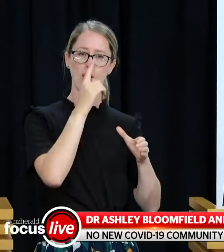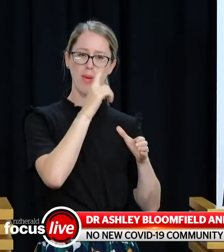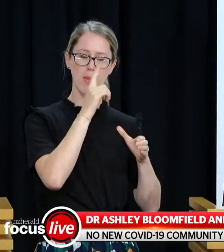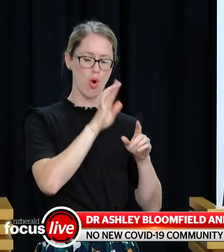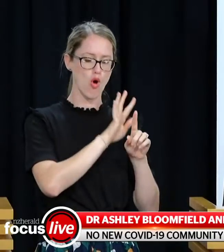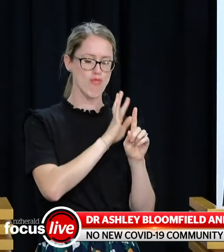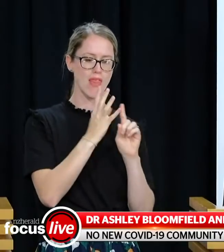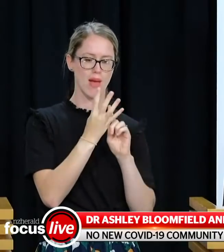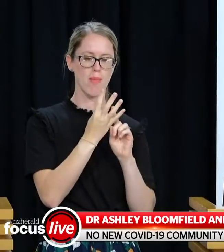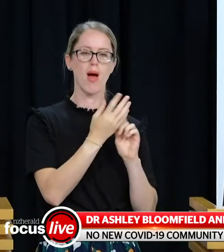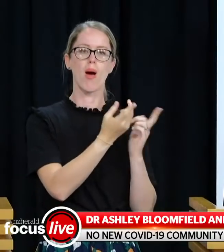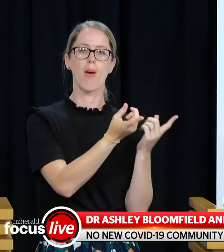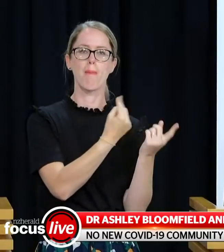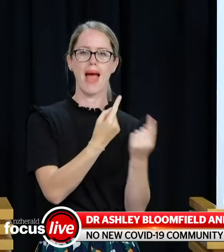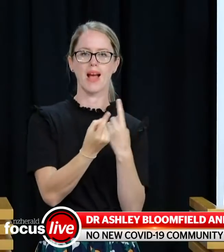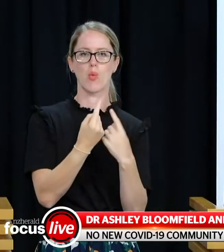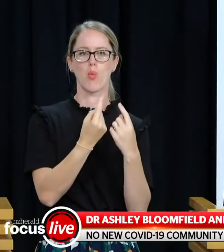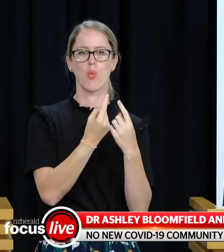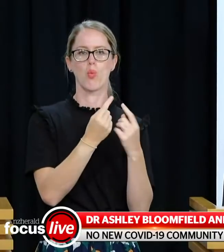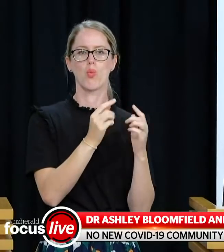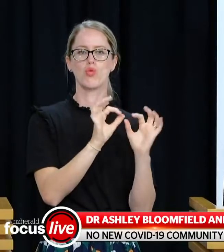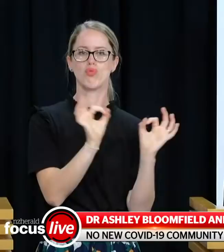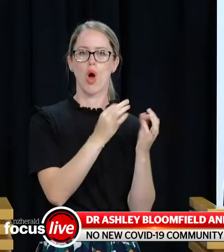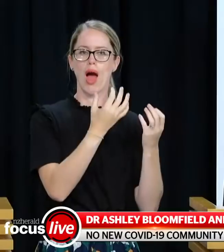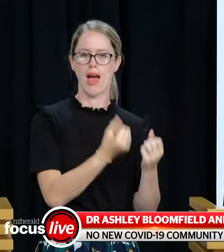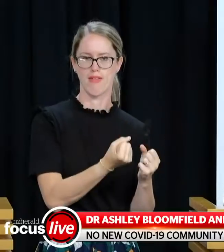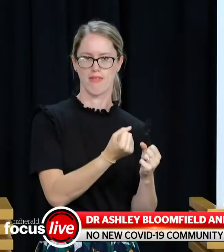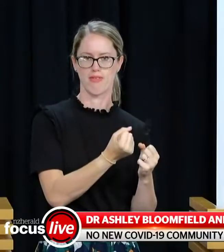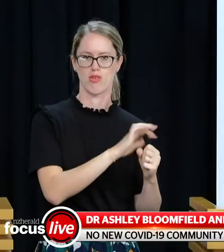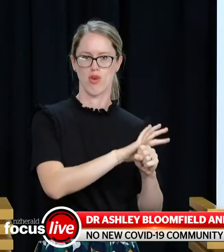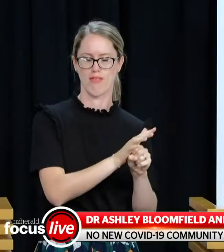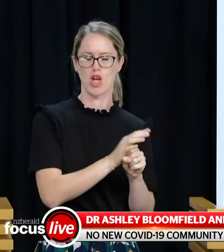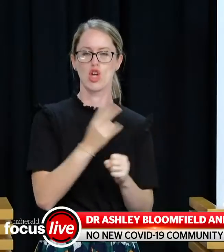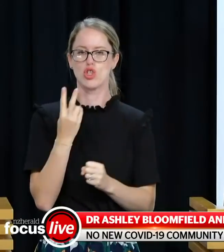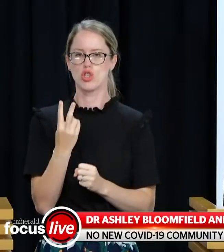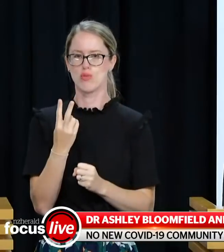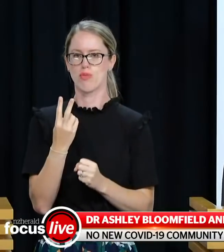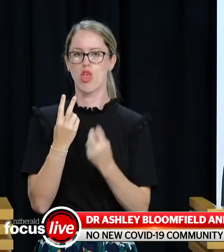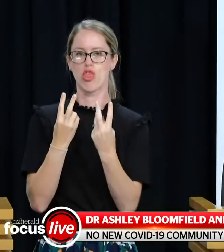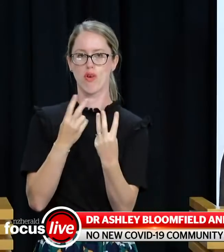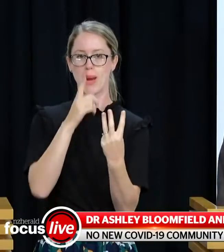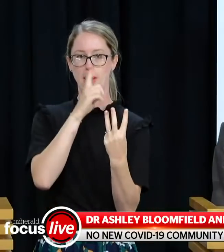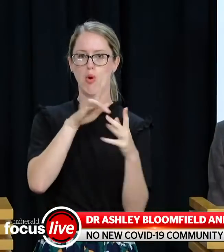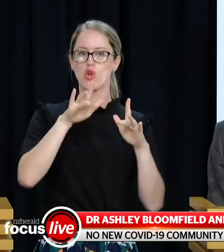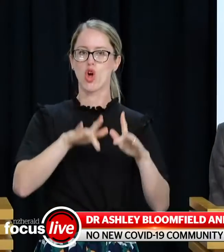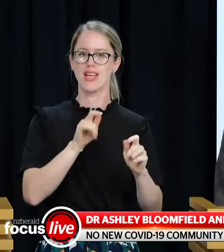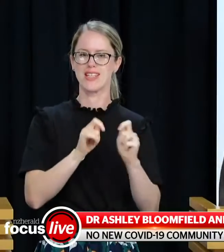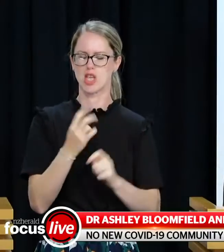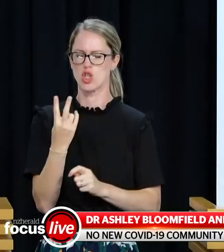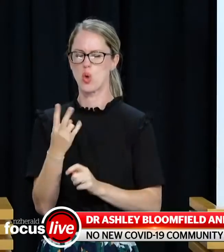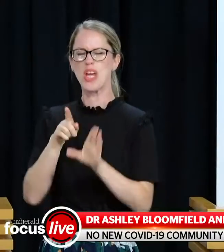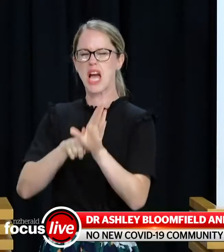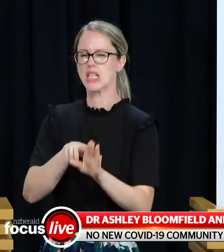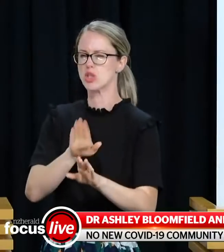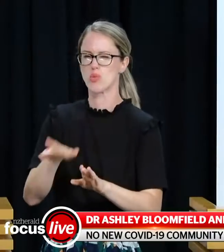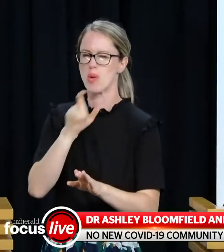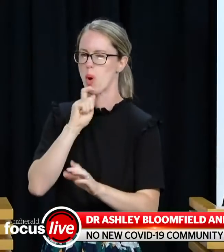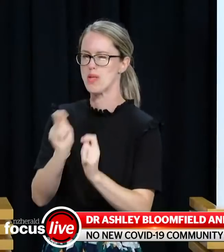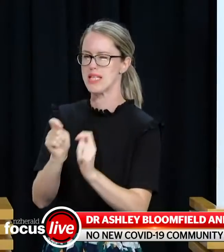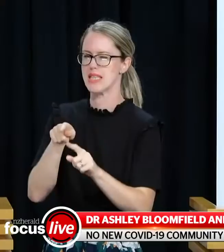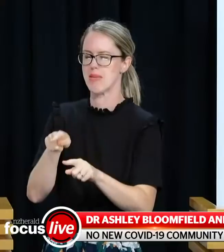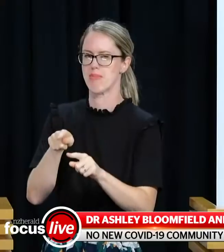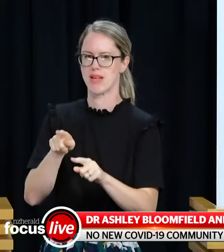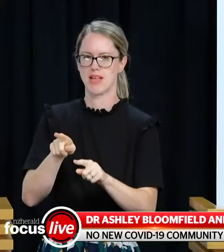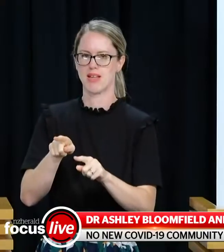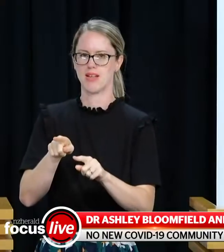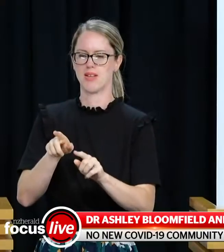now returned negative tests, except for 3 who have not been tested. 2 of these are children, young children who are not required to be tested, and